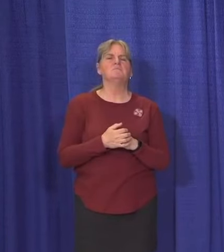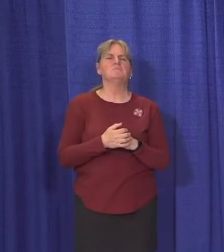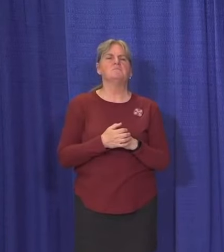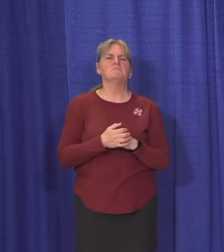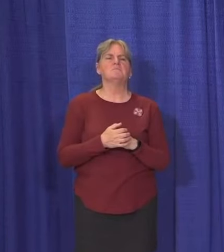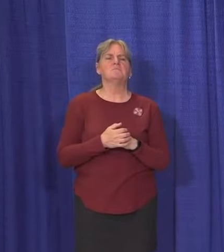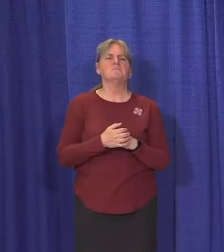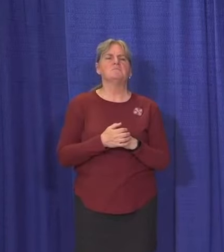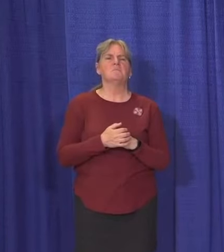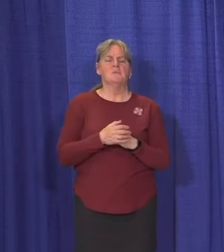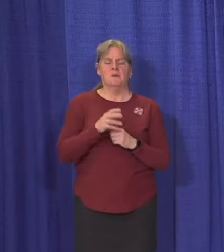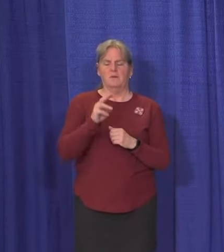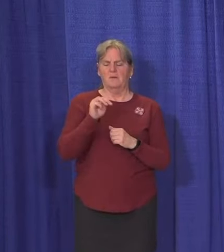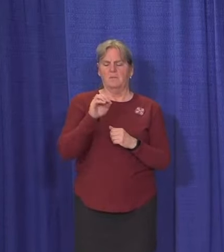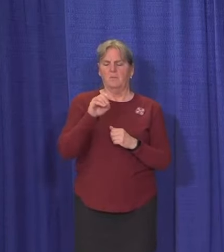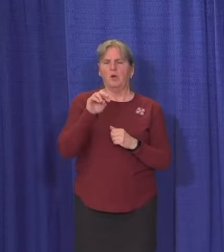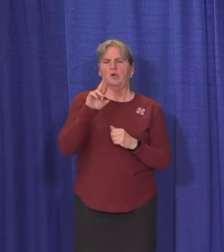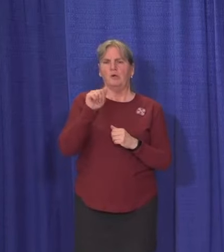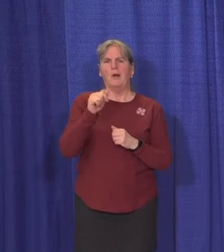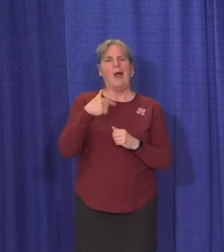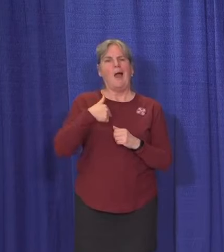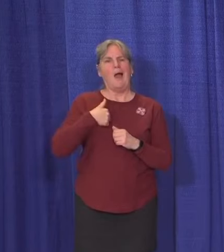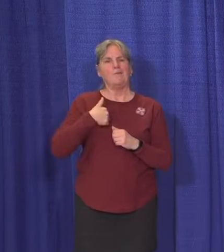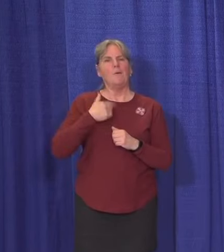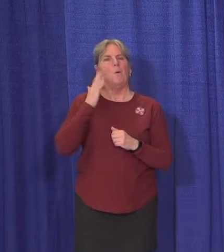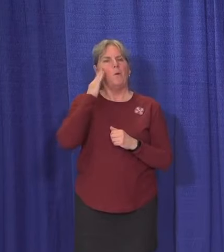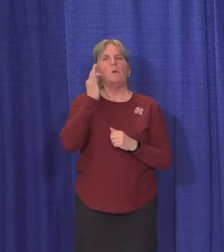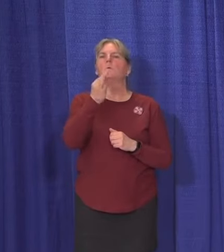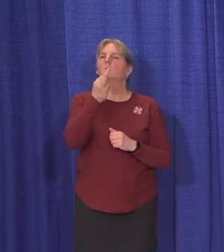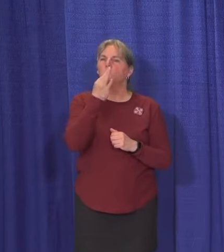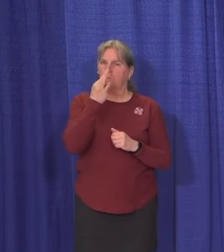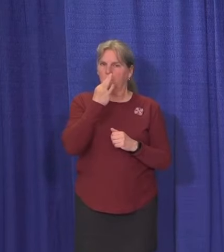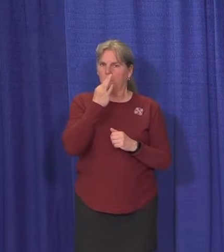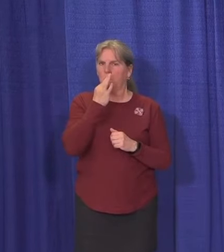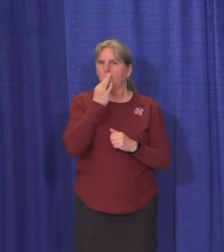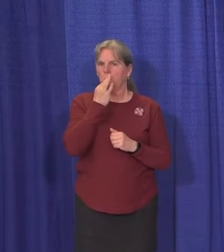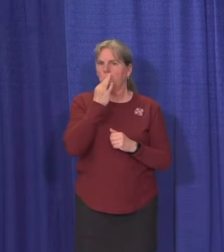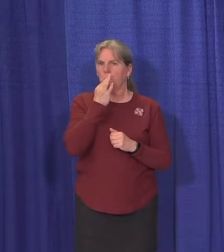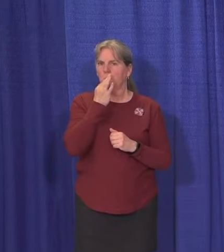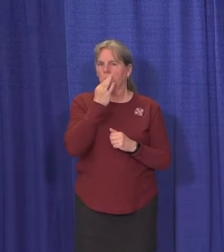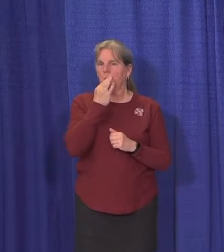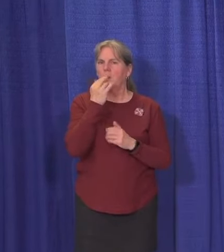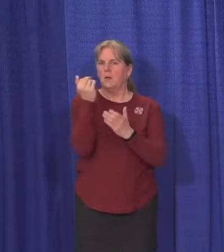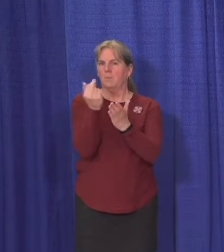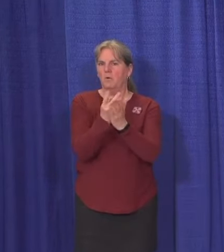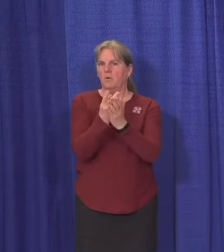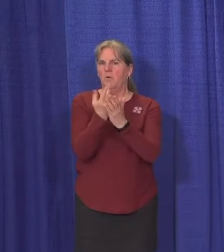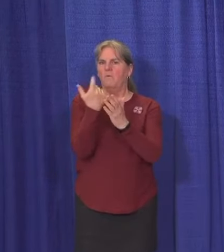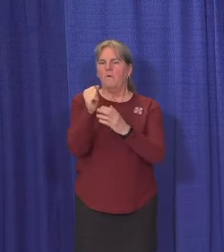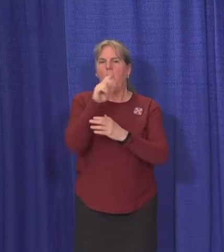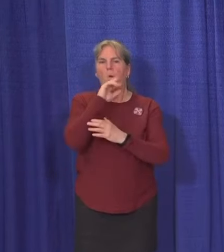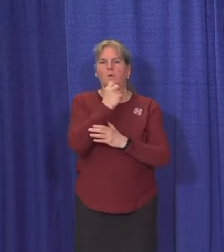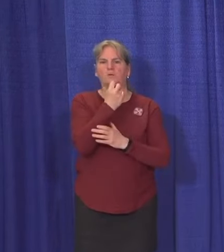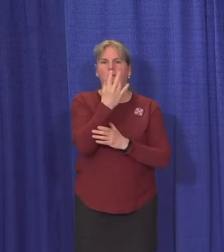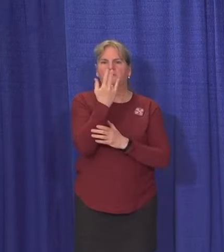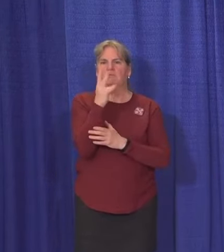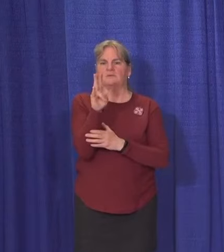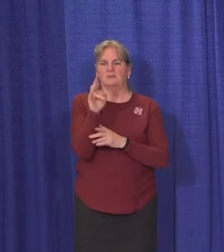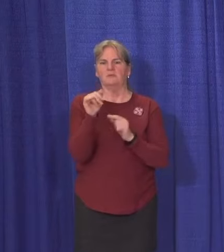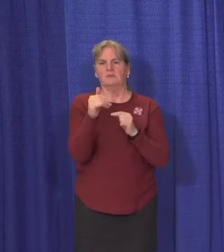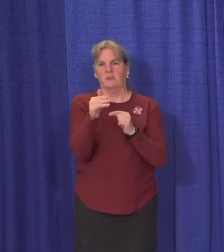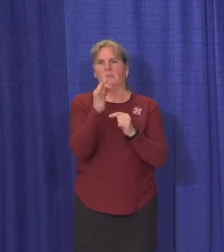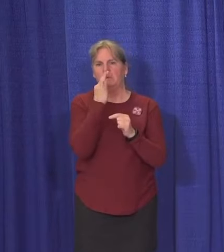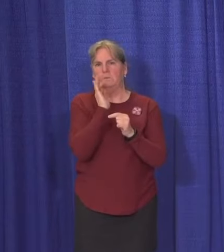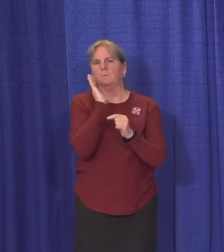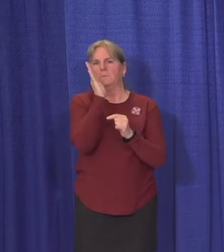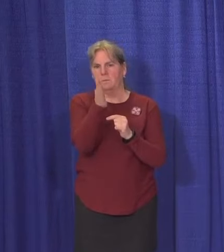I think Moderna won't be that far behind, and we'll of course be watching with interest for the applications